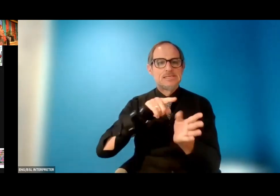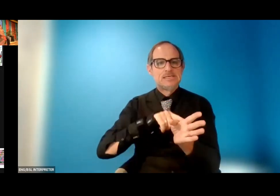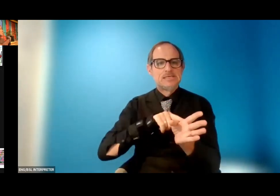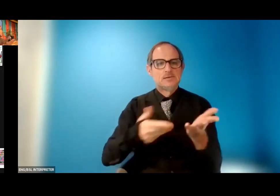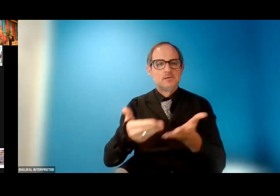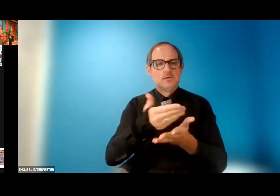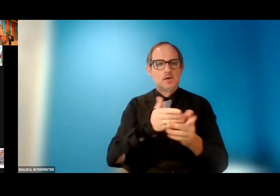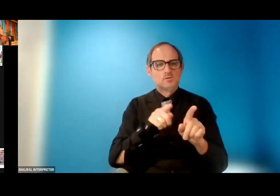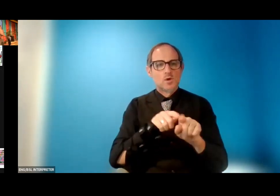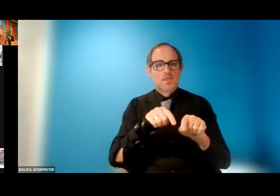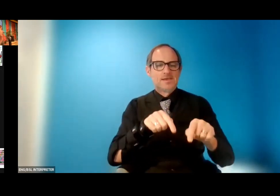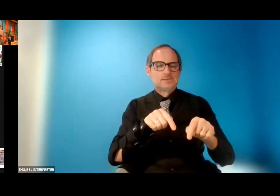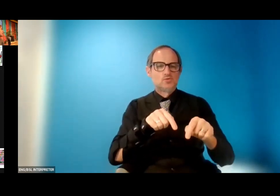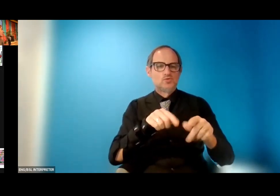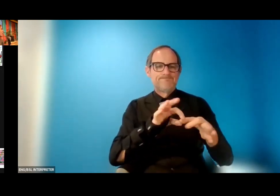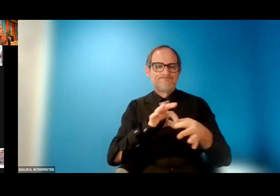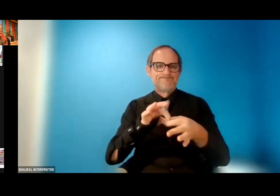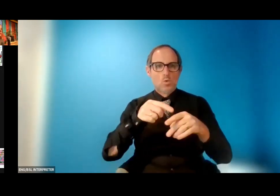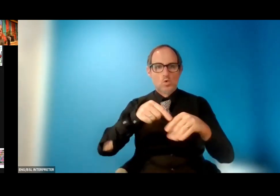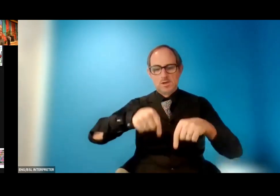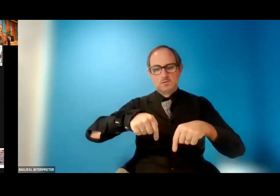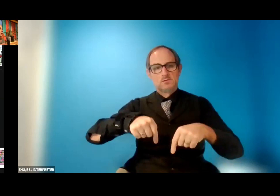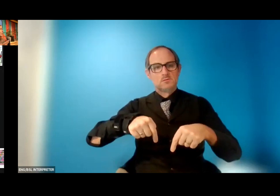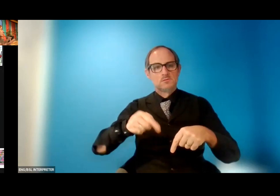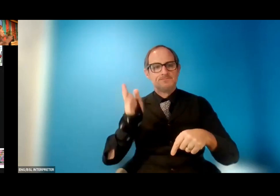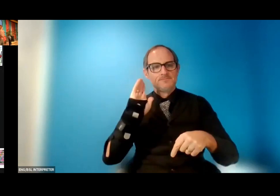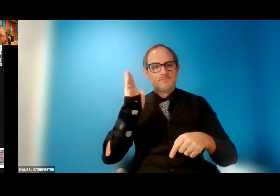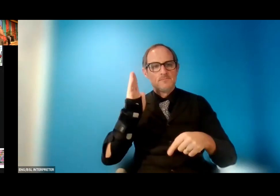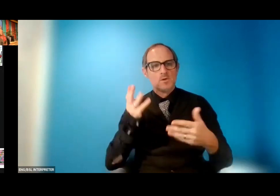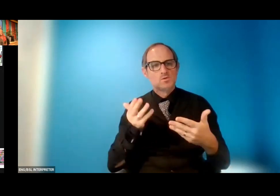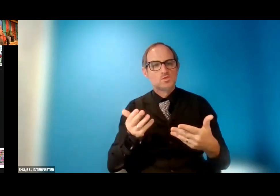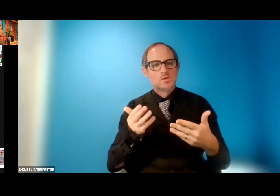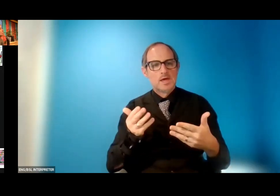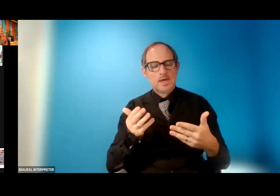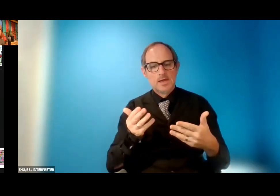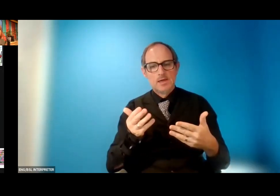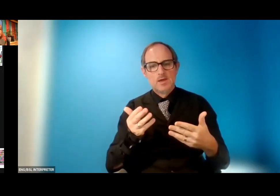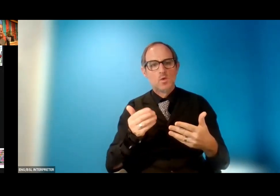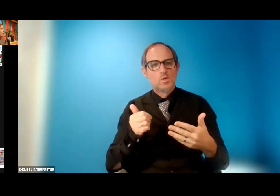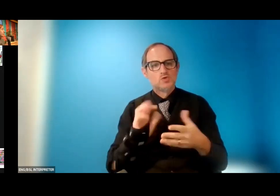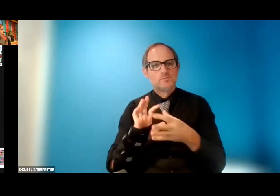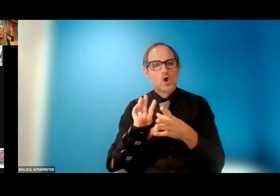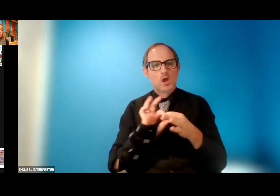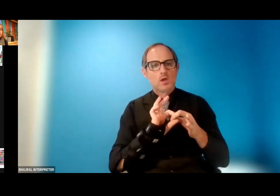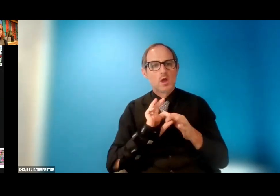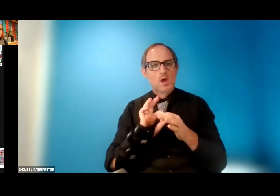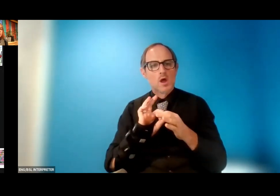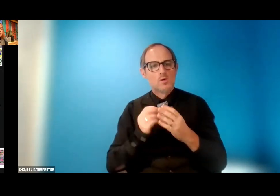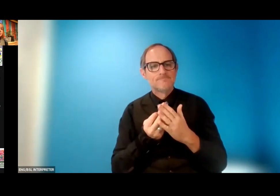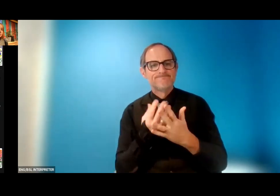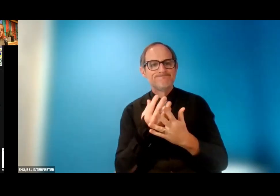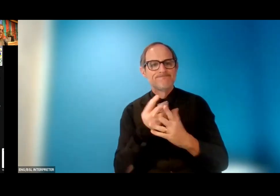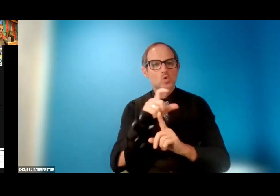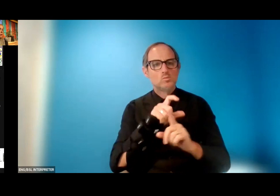also a part of what we're doing here today. We're kind of co-developing this community portrait of a place for